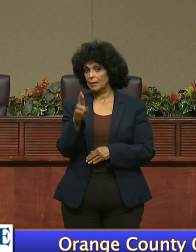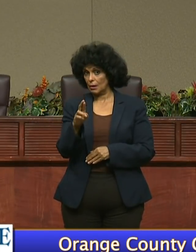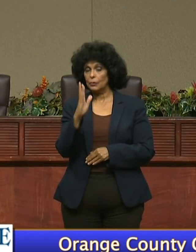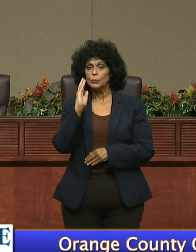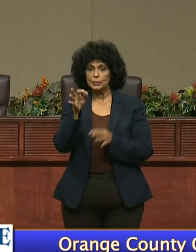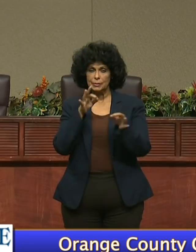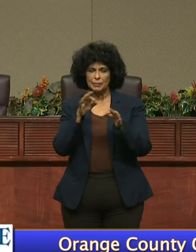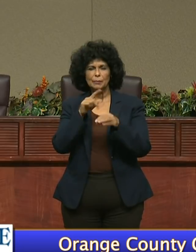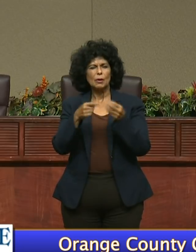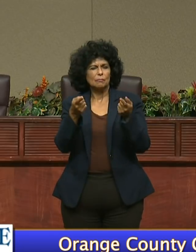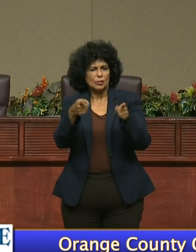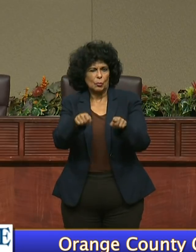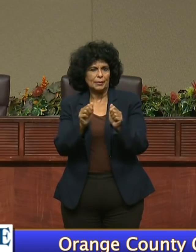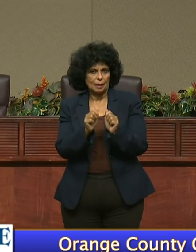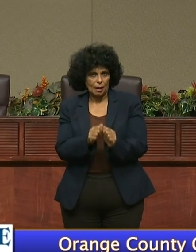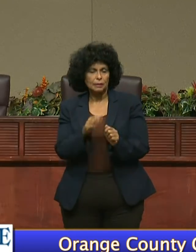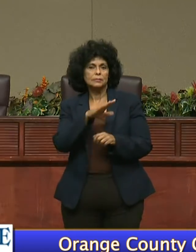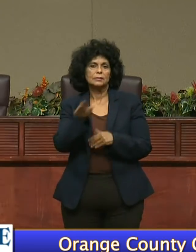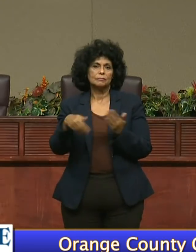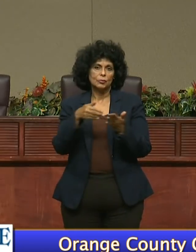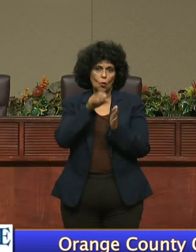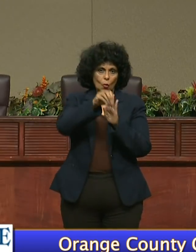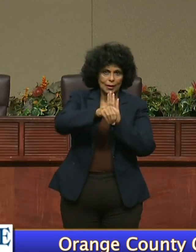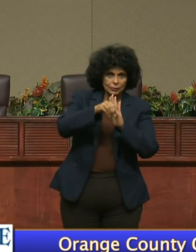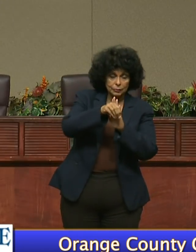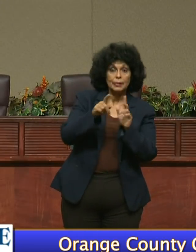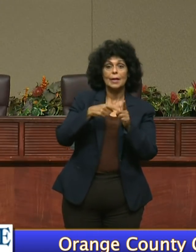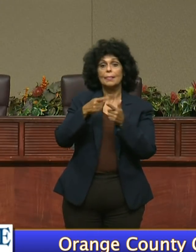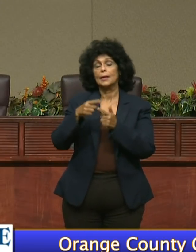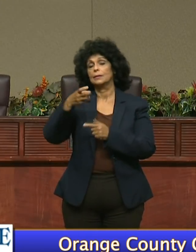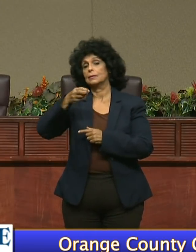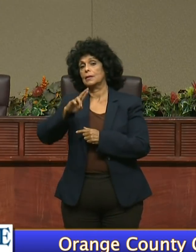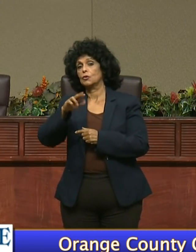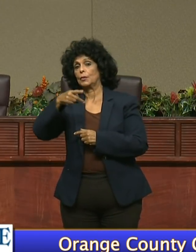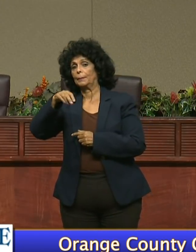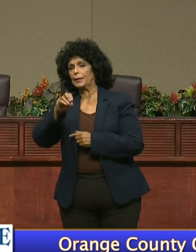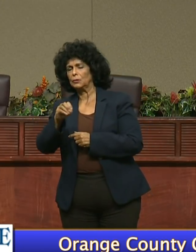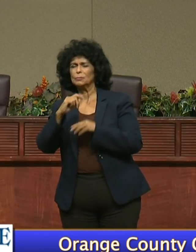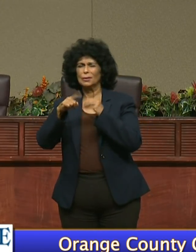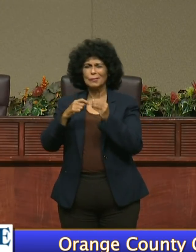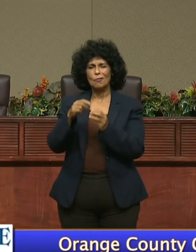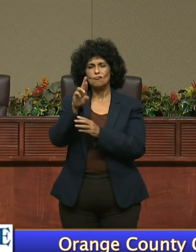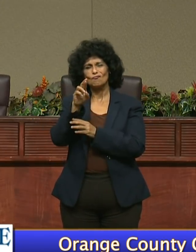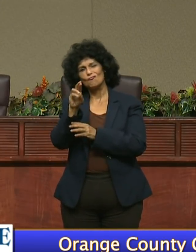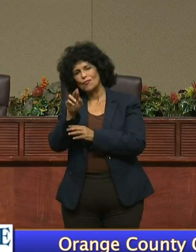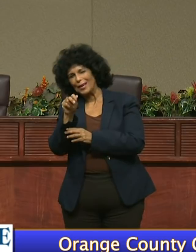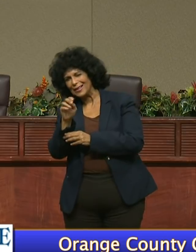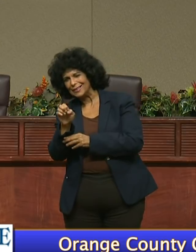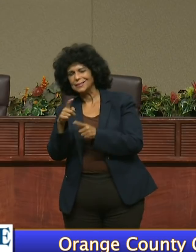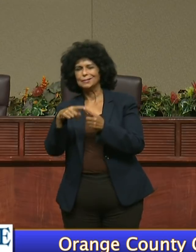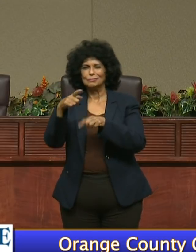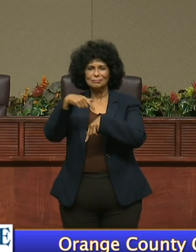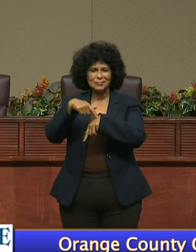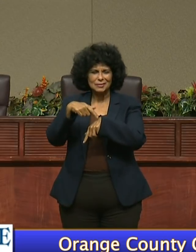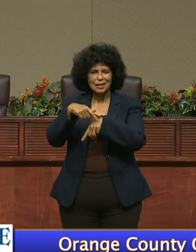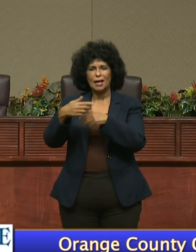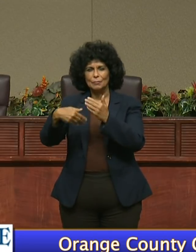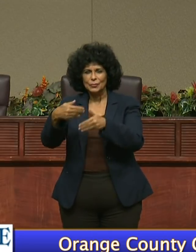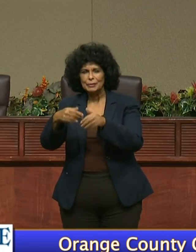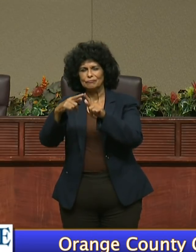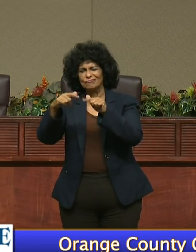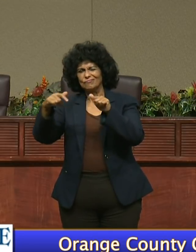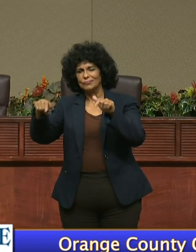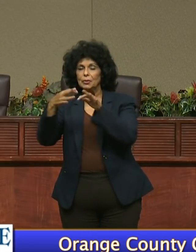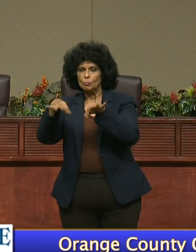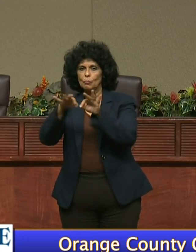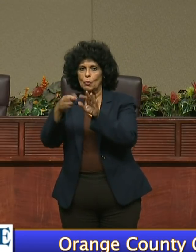Florida Department of Health in Orange County has information on our testing numbers, positivity rates, time frames, and other important data. We start